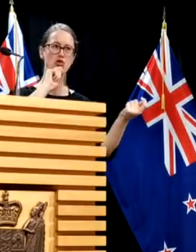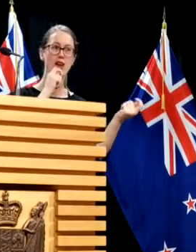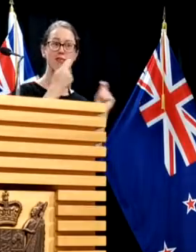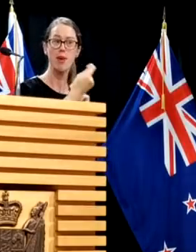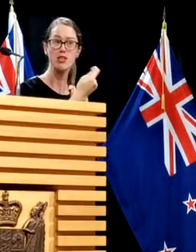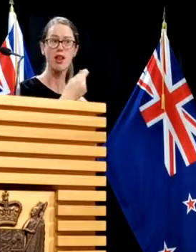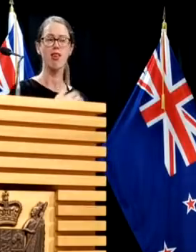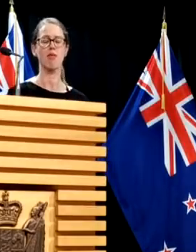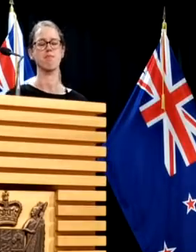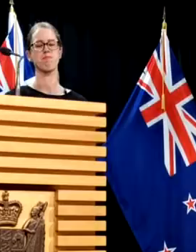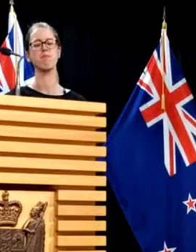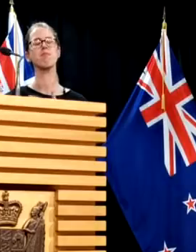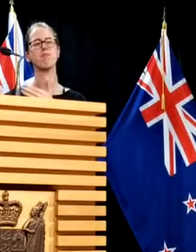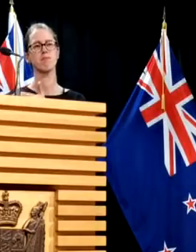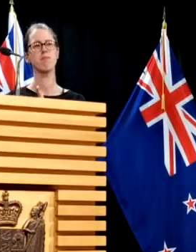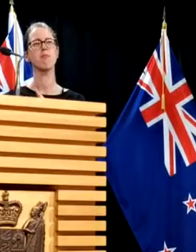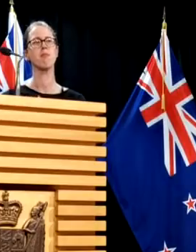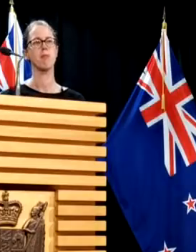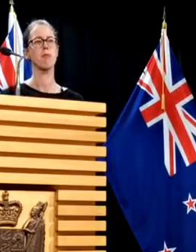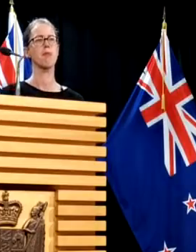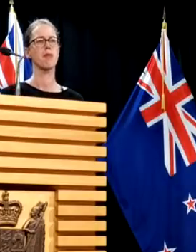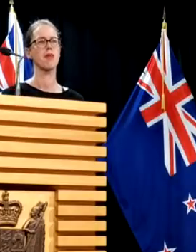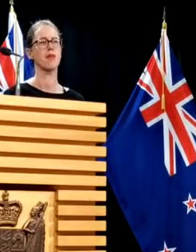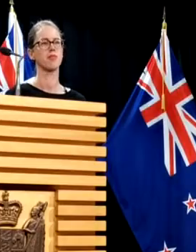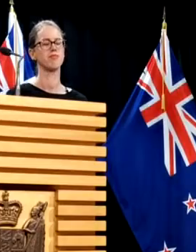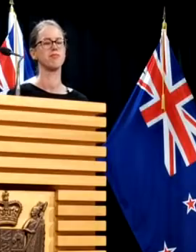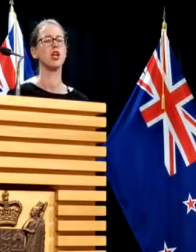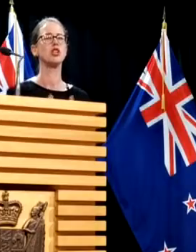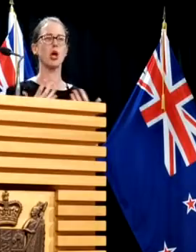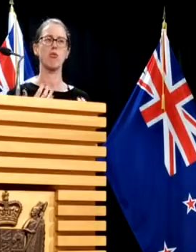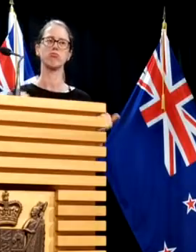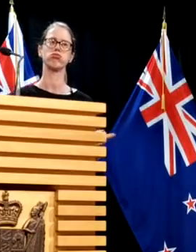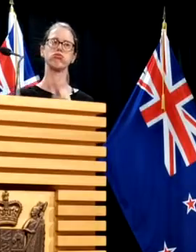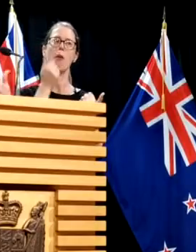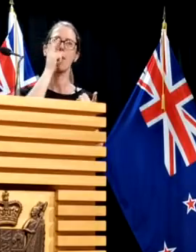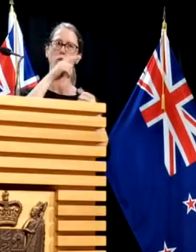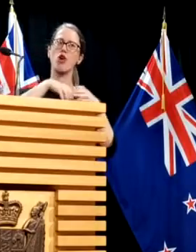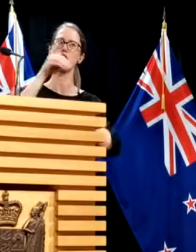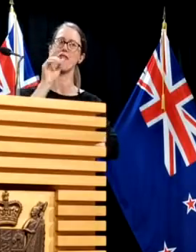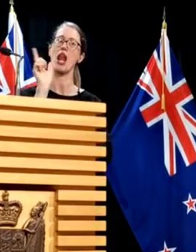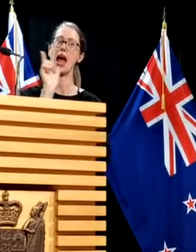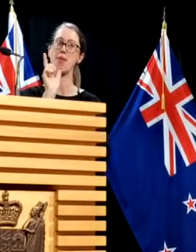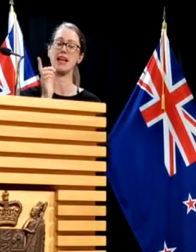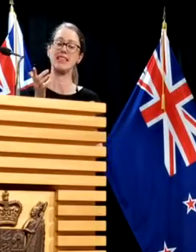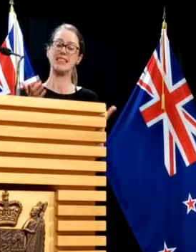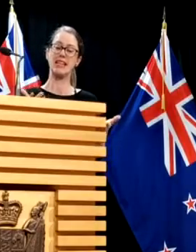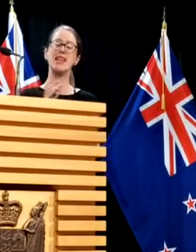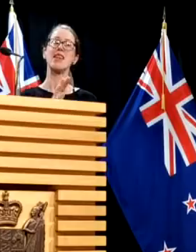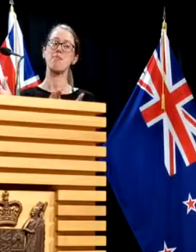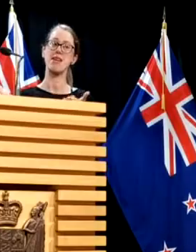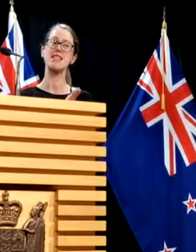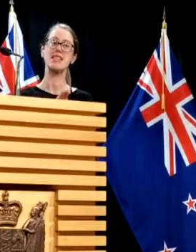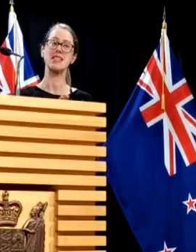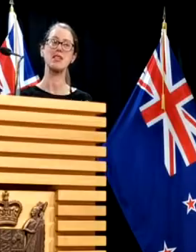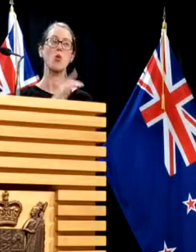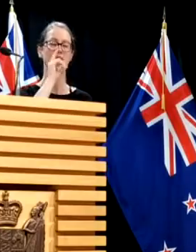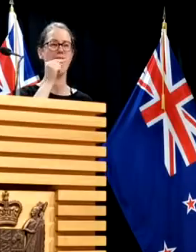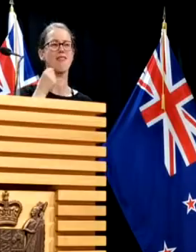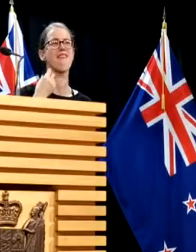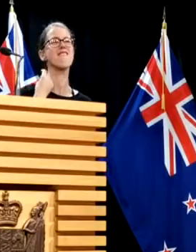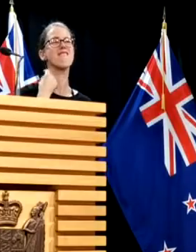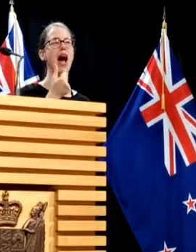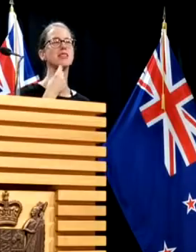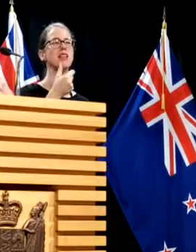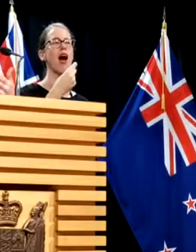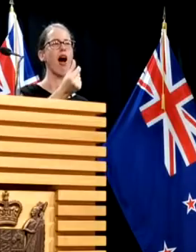course of the election, that a strong mandate for Labour would enable us to, of course, accelerate